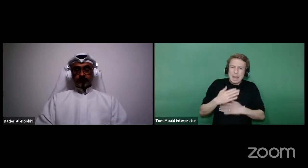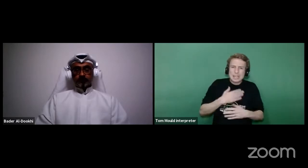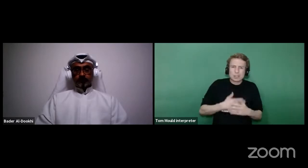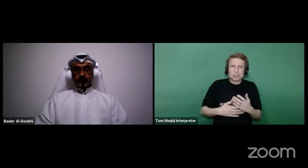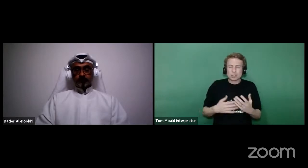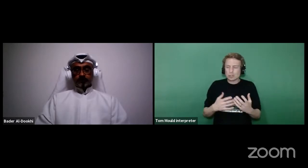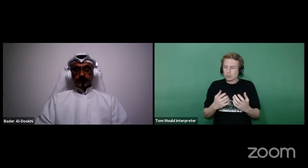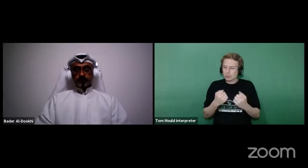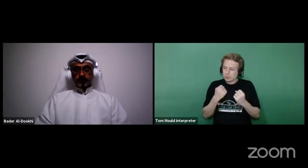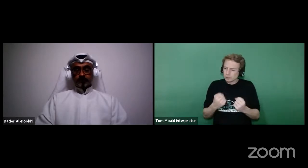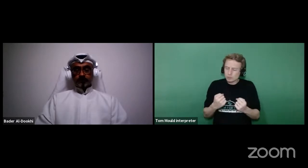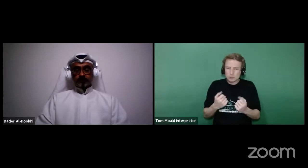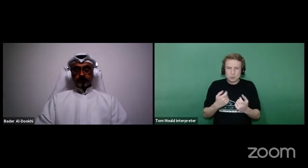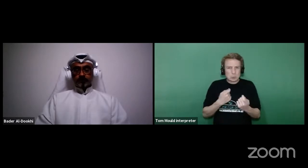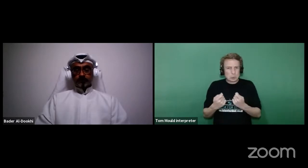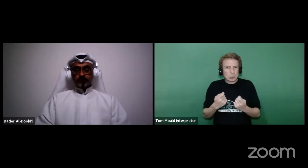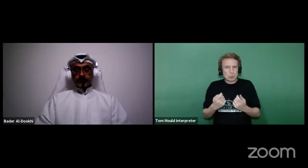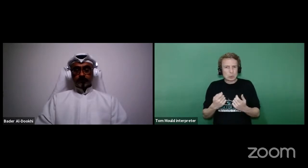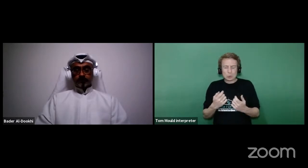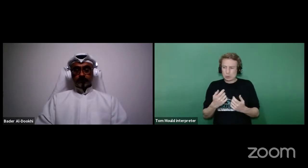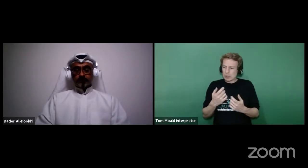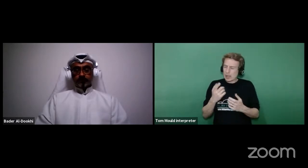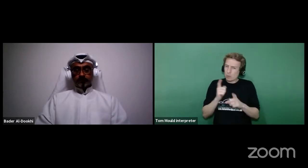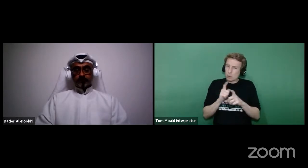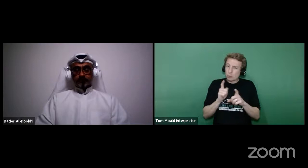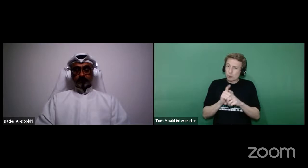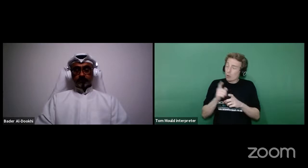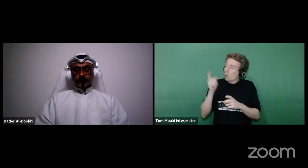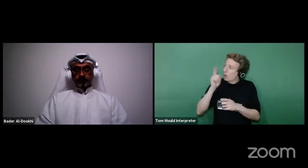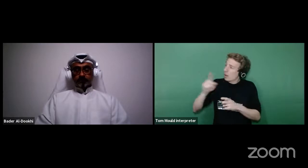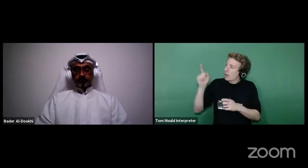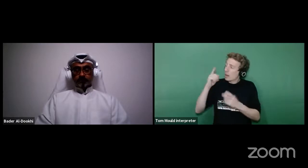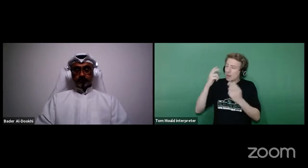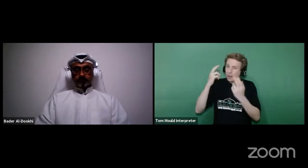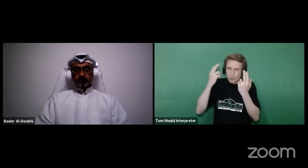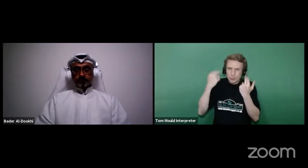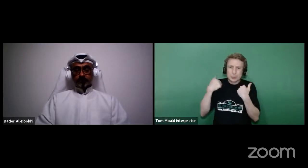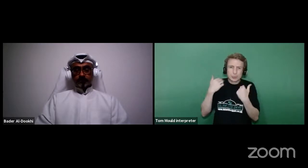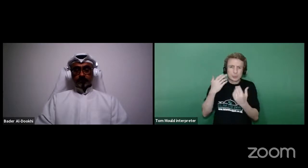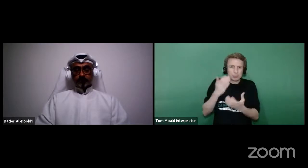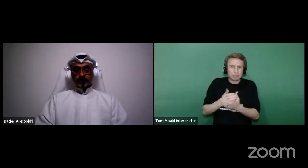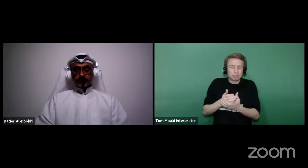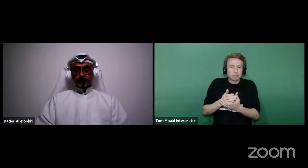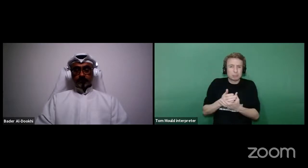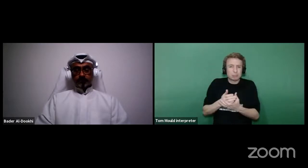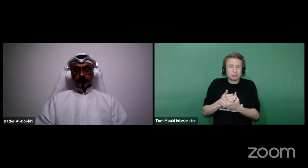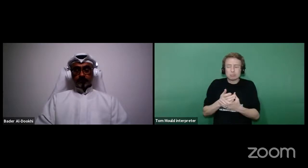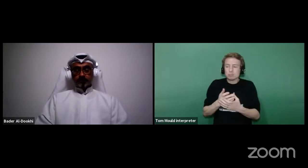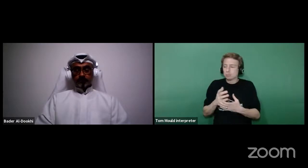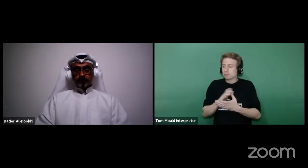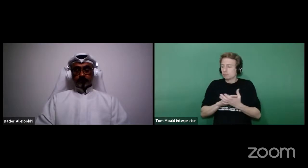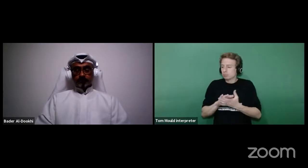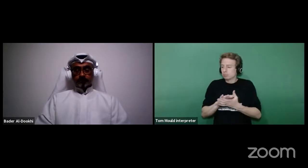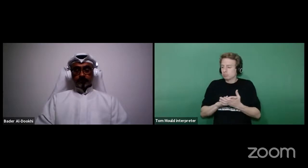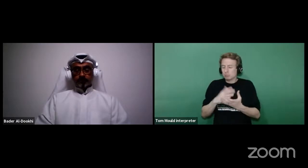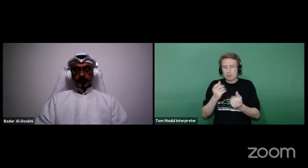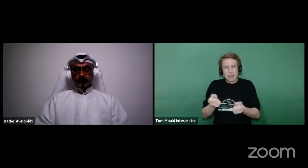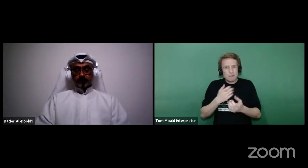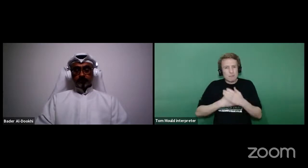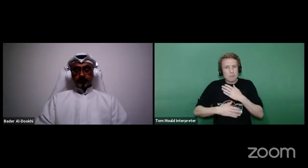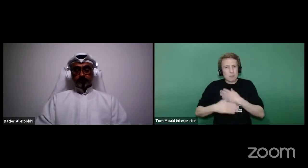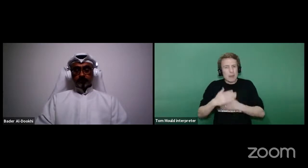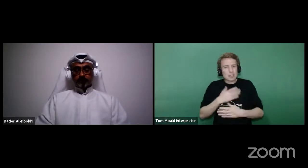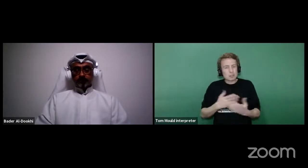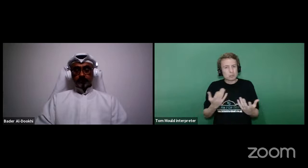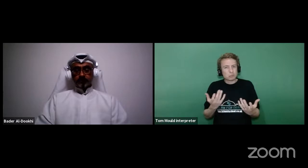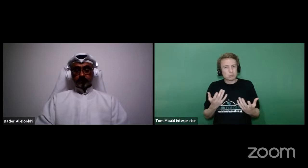to Allah, and they have patience over those things that Allah, the Most High, has made forbidden for them during this state